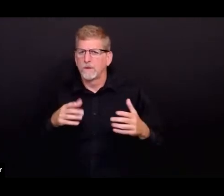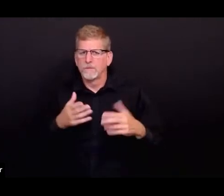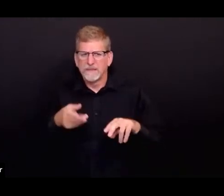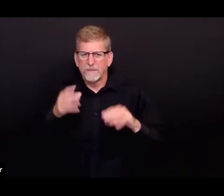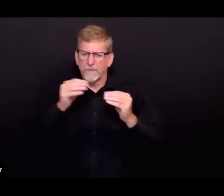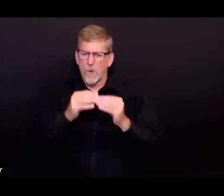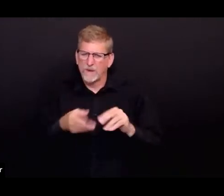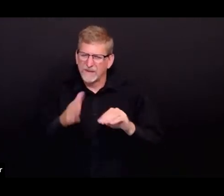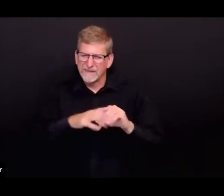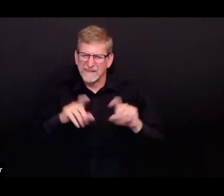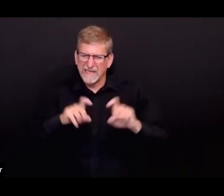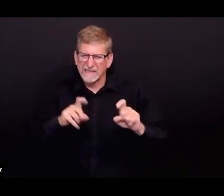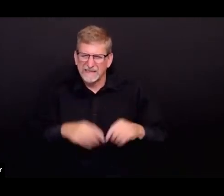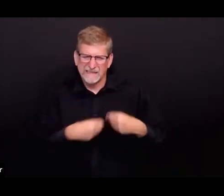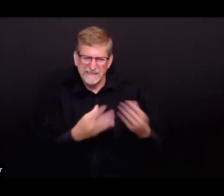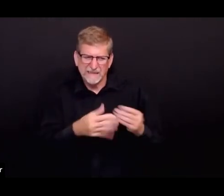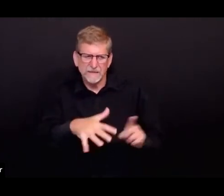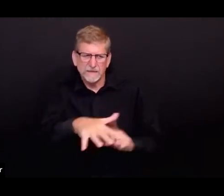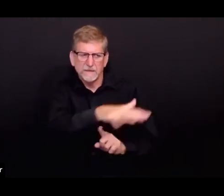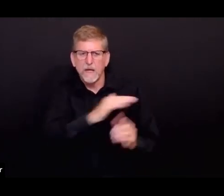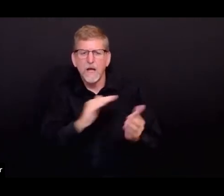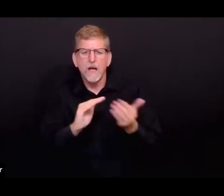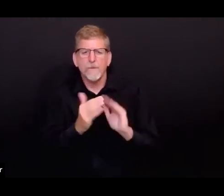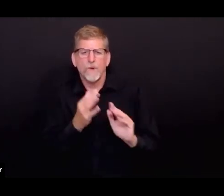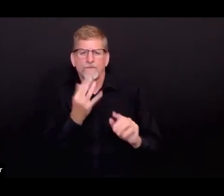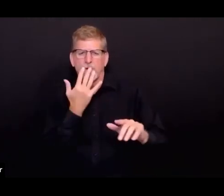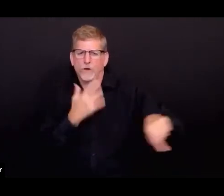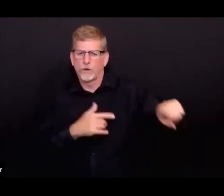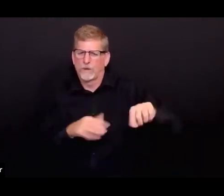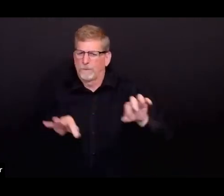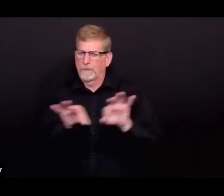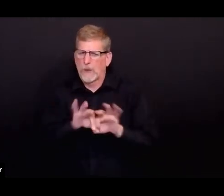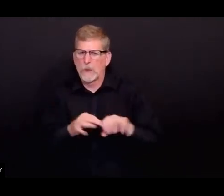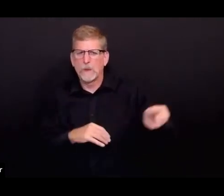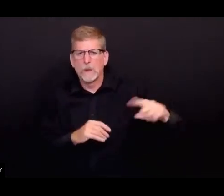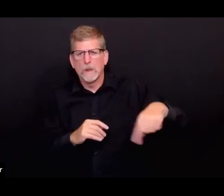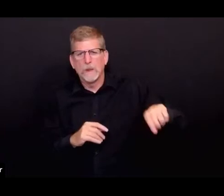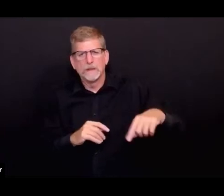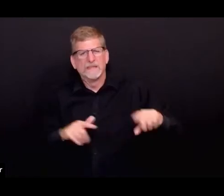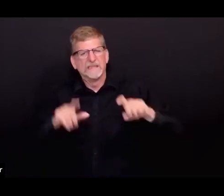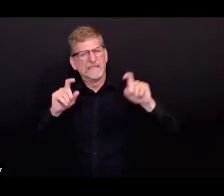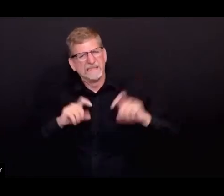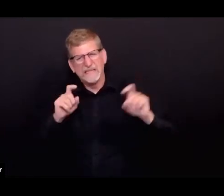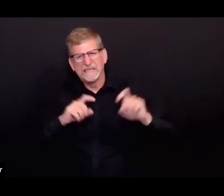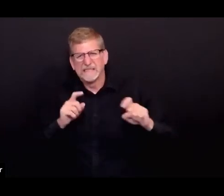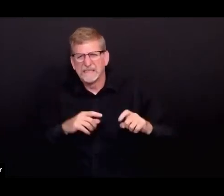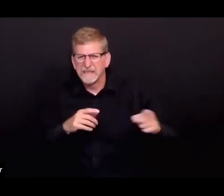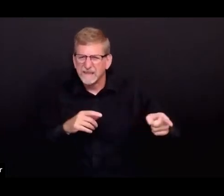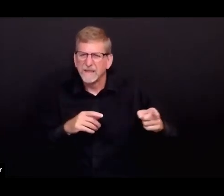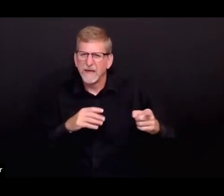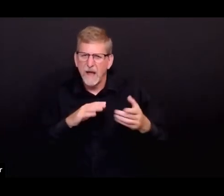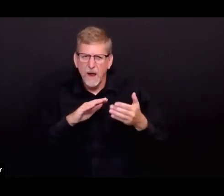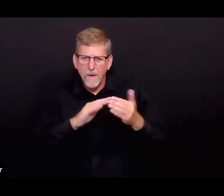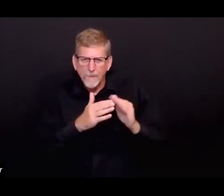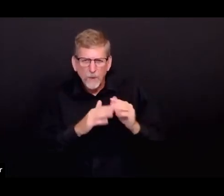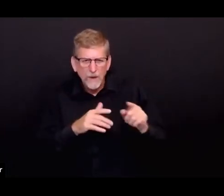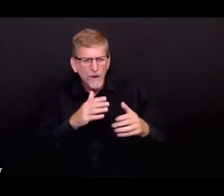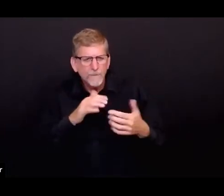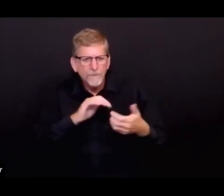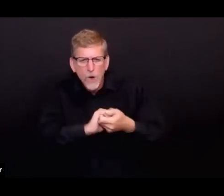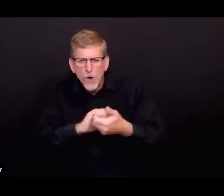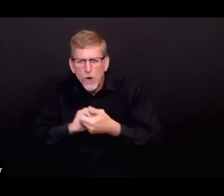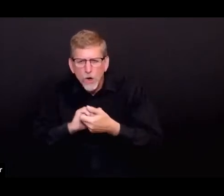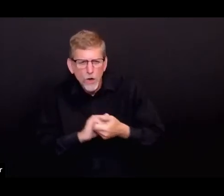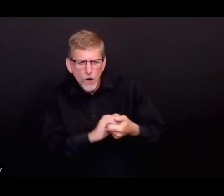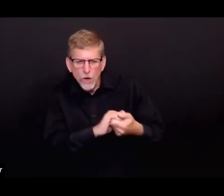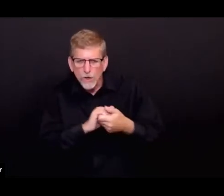the population, make it easier for folks, and then doing testing through trusted community partners, where folks felt like they trusted